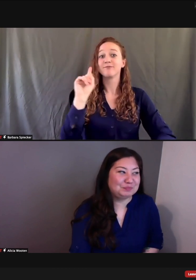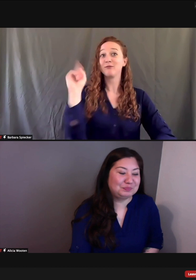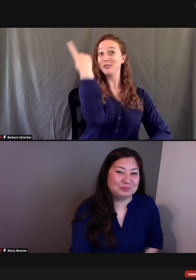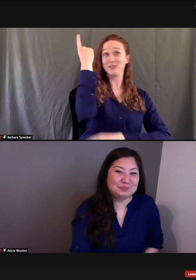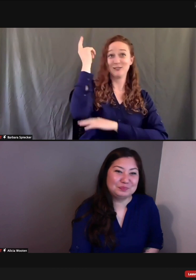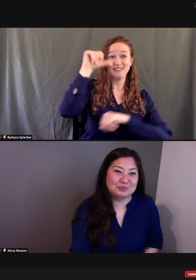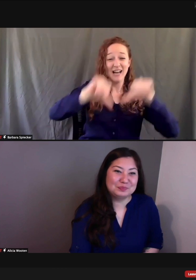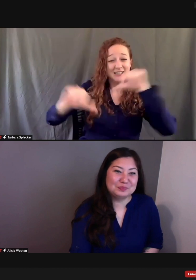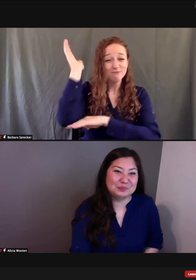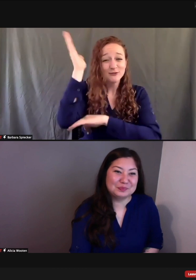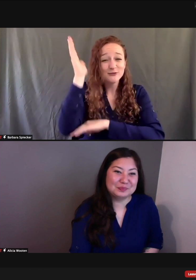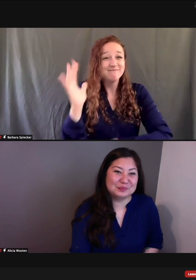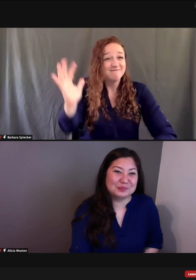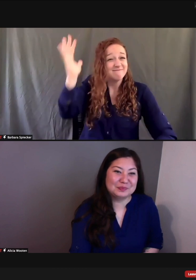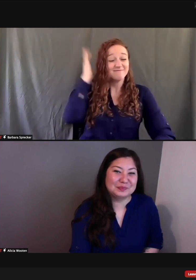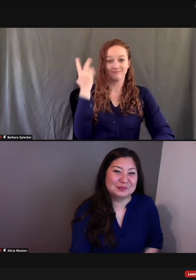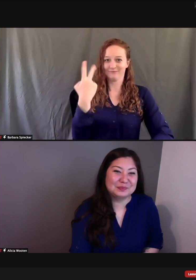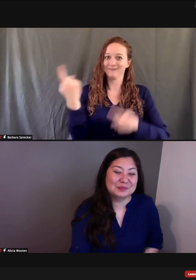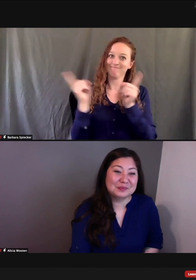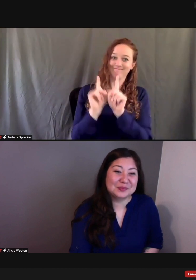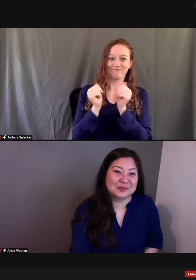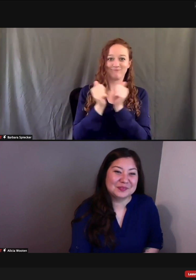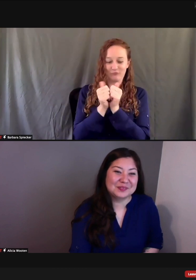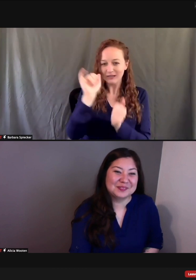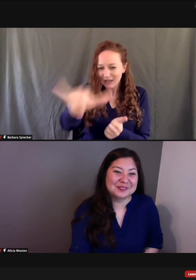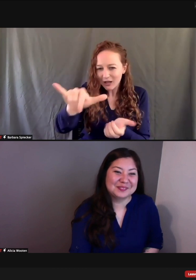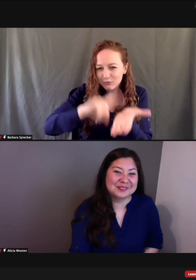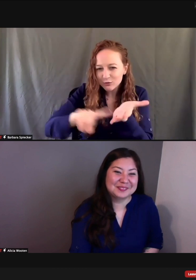So I'm going to talk a little bit about this here.